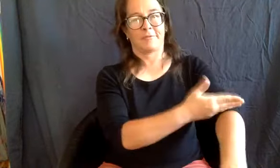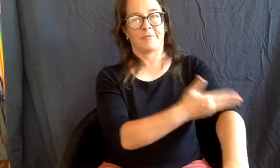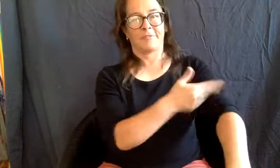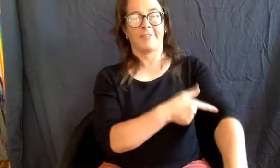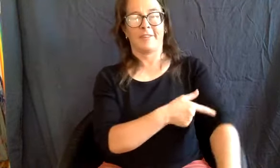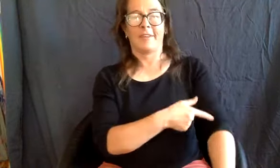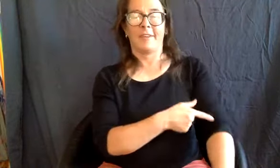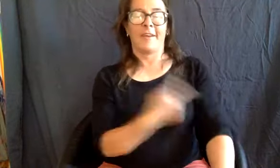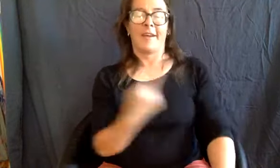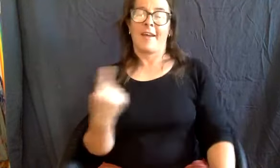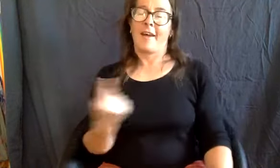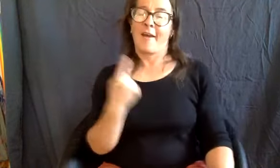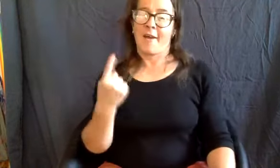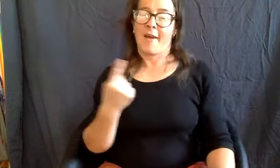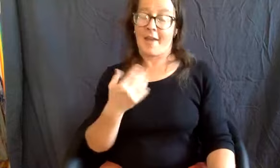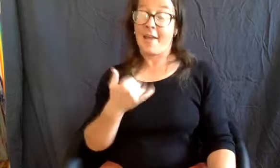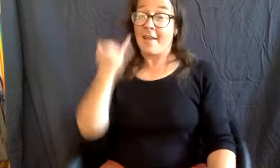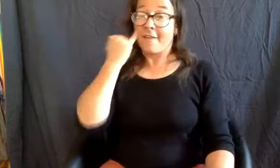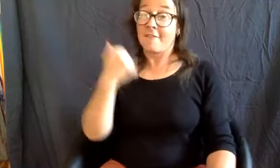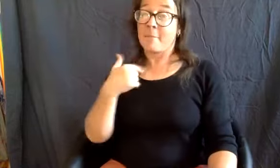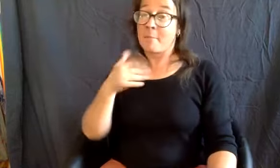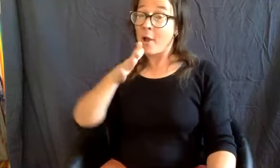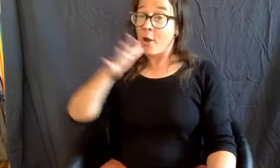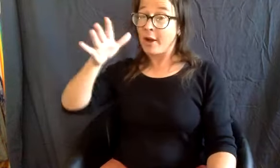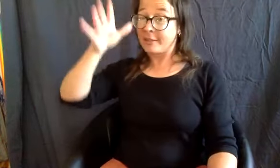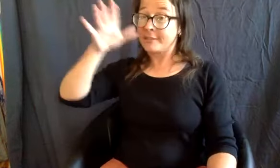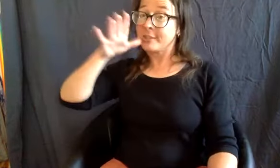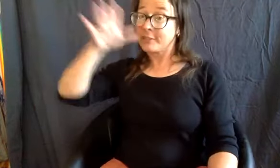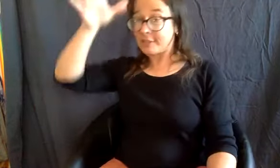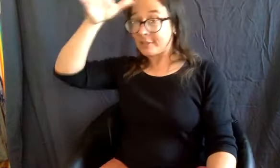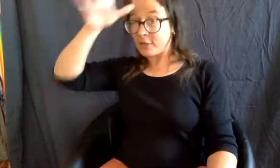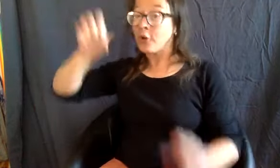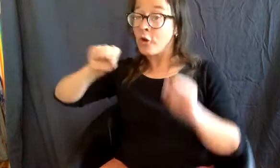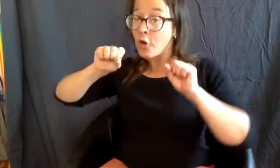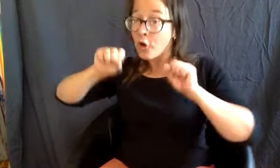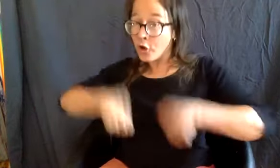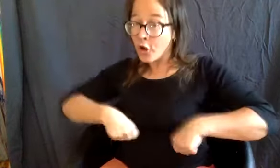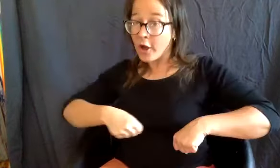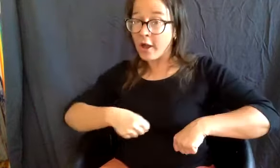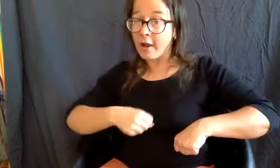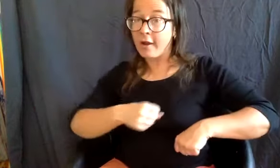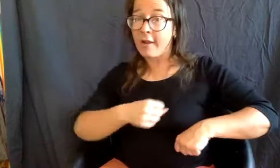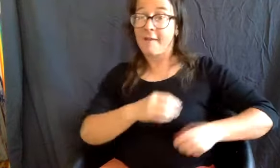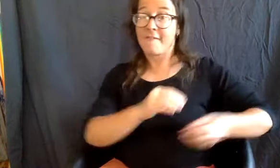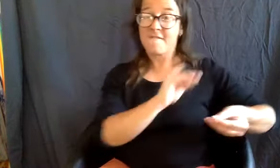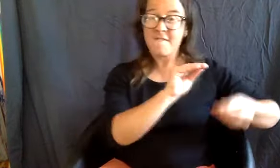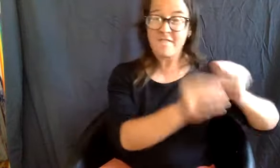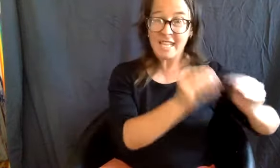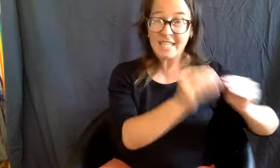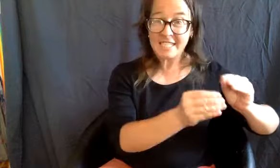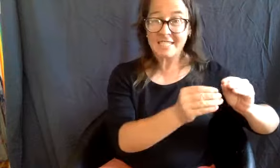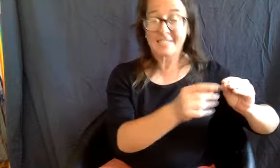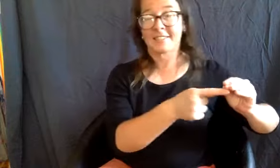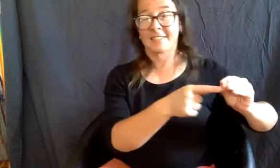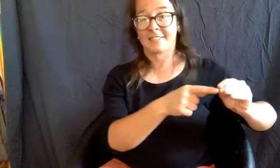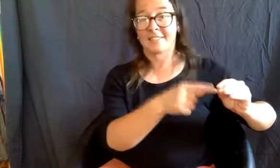being, especially from the disease of alcoholism or drug addiction. If that was in our power to do it, I'm here to tell